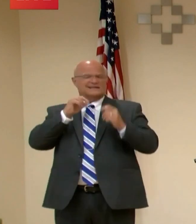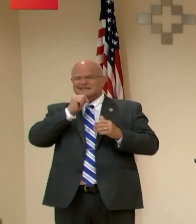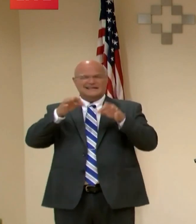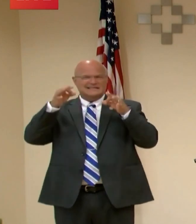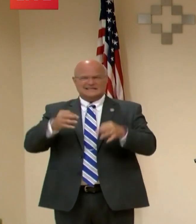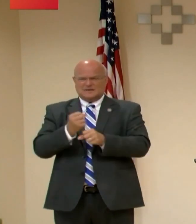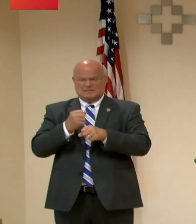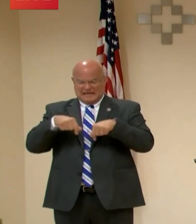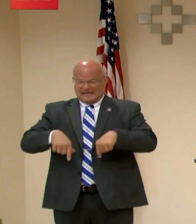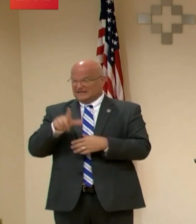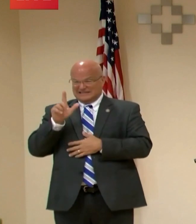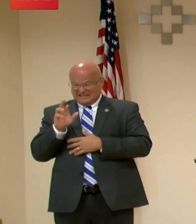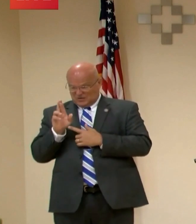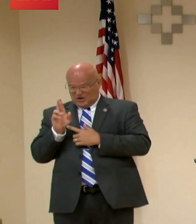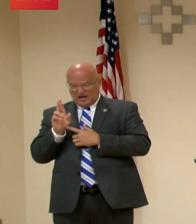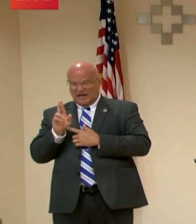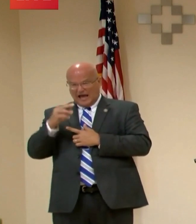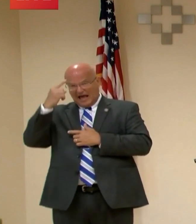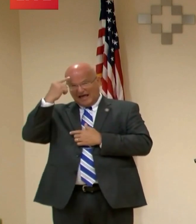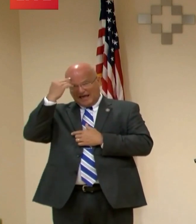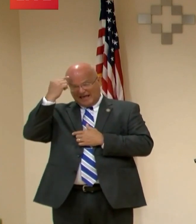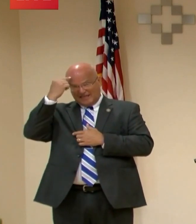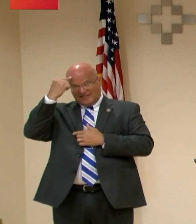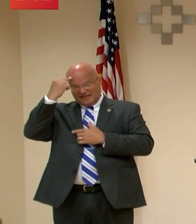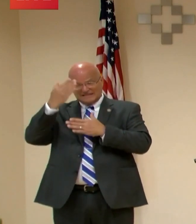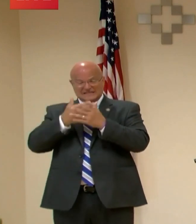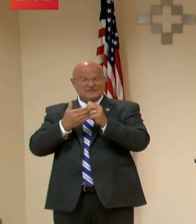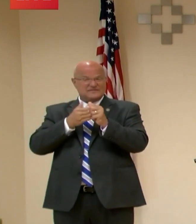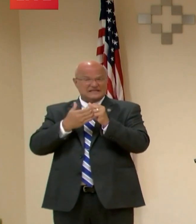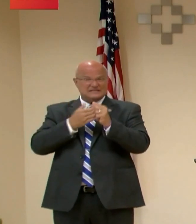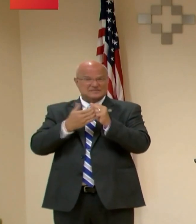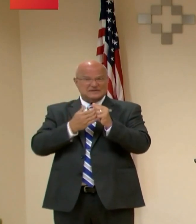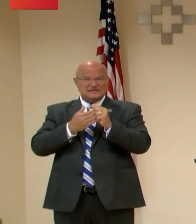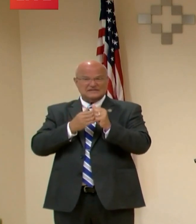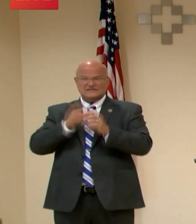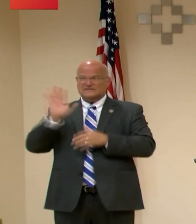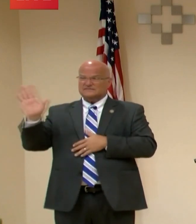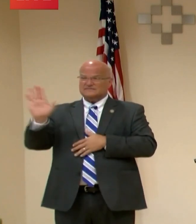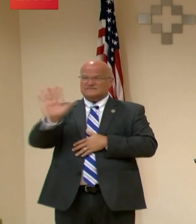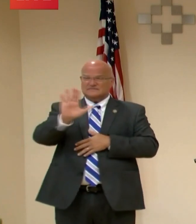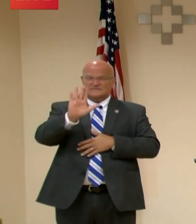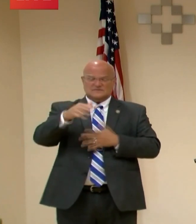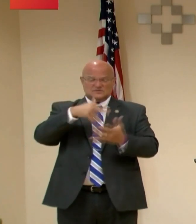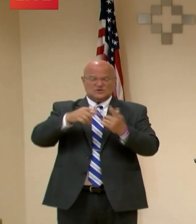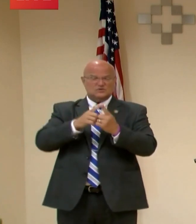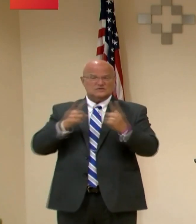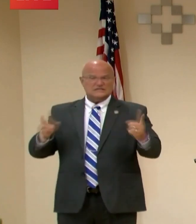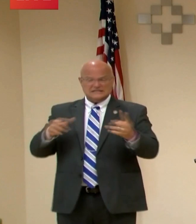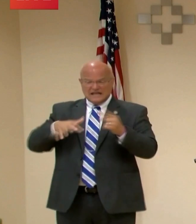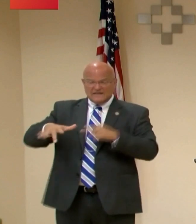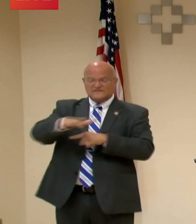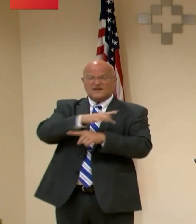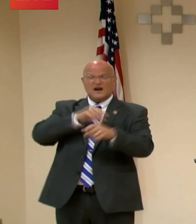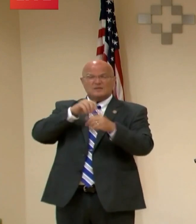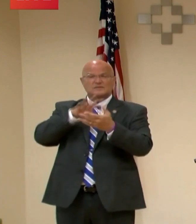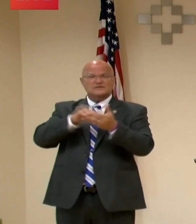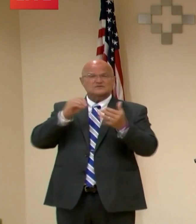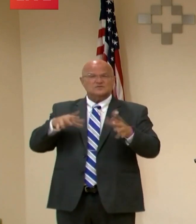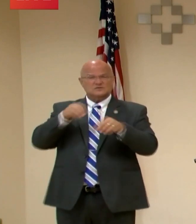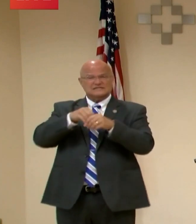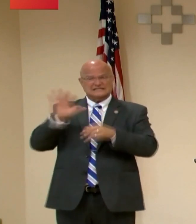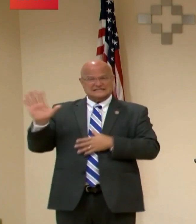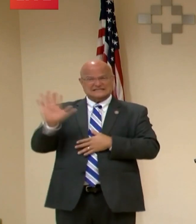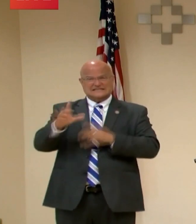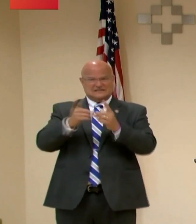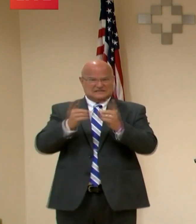decision we ought to make in Little Rock. I think there ought to be some flexibility for the social distancing and the environment that the students are